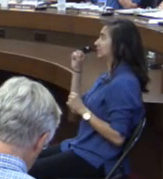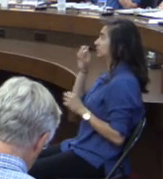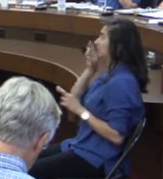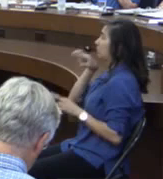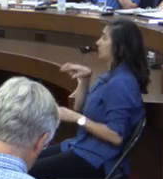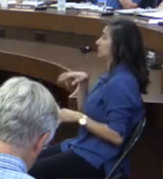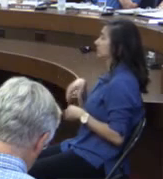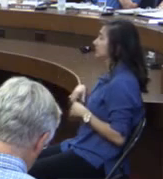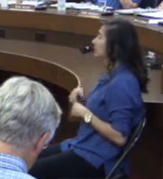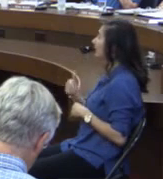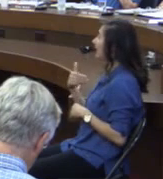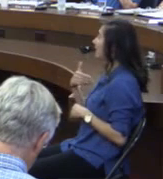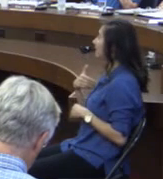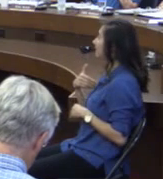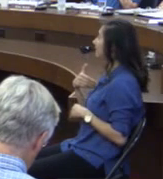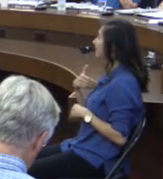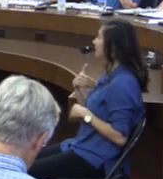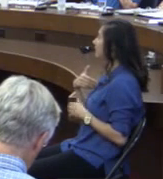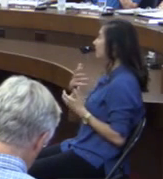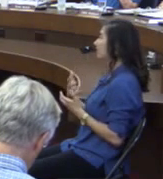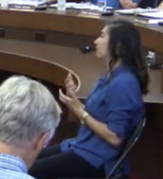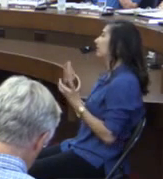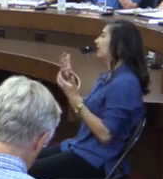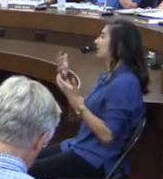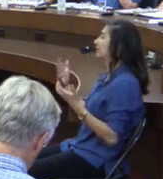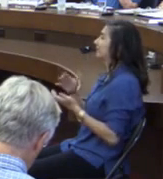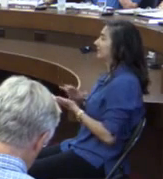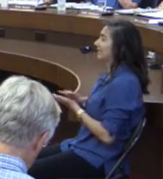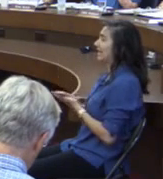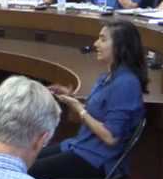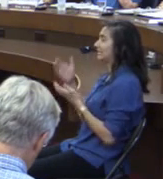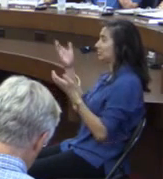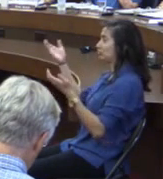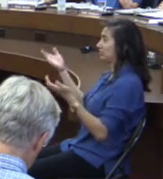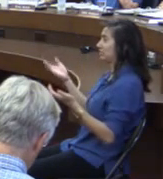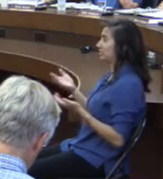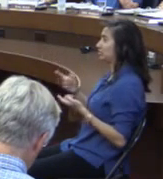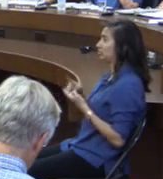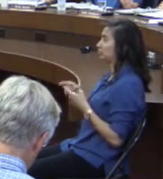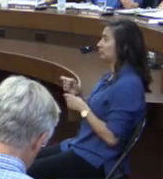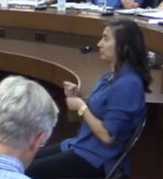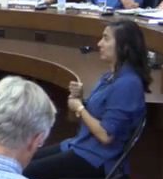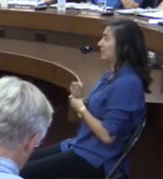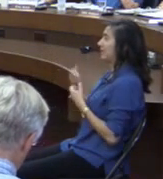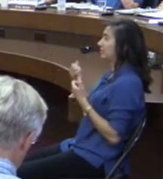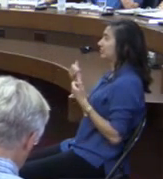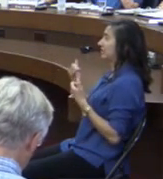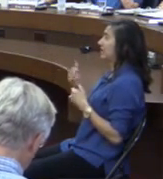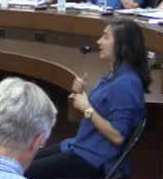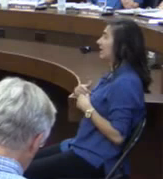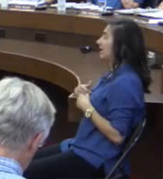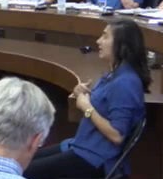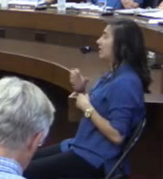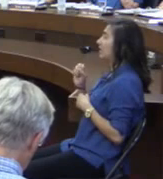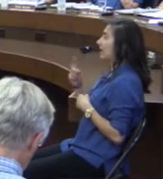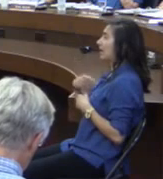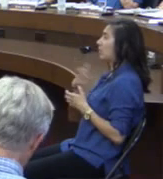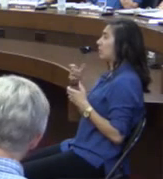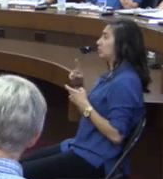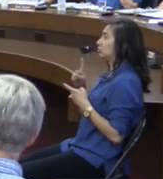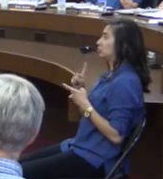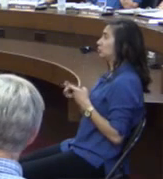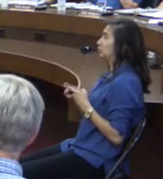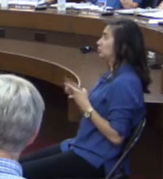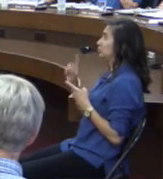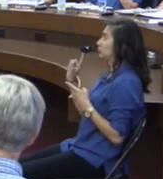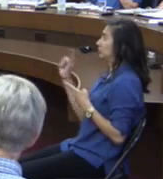looks like we have a lot of nice introductions to make today. I'd like to move over to the podium for